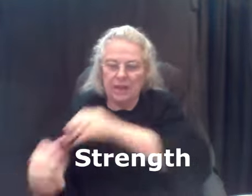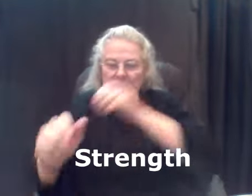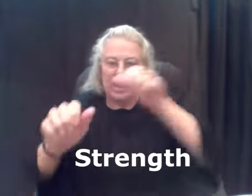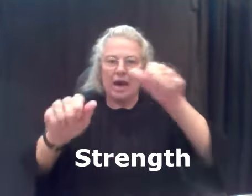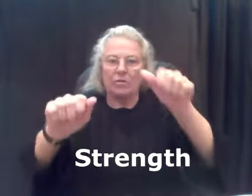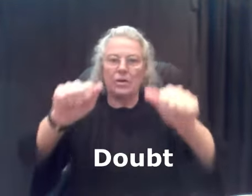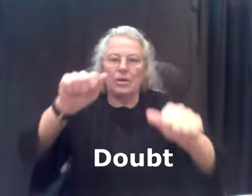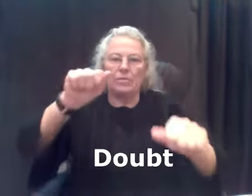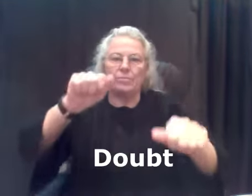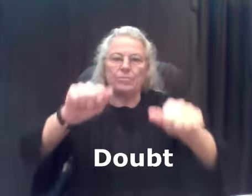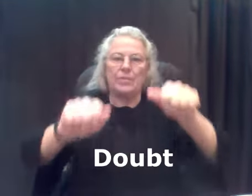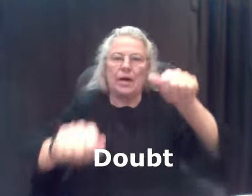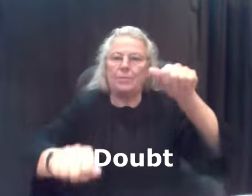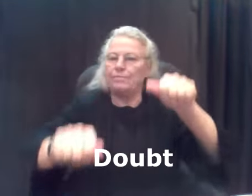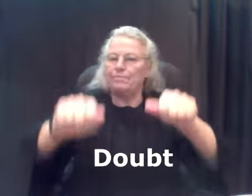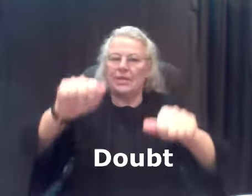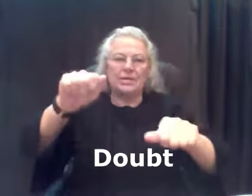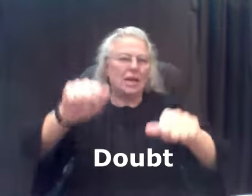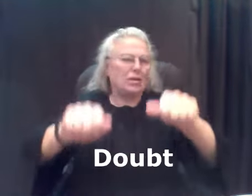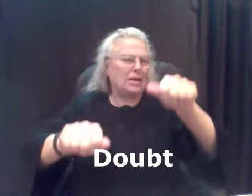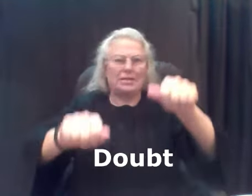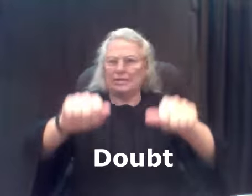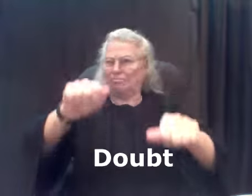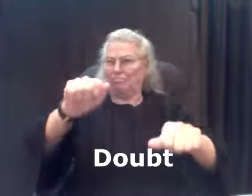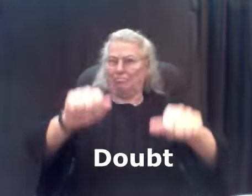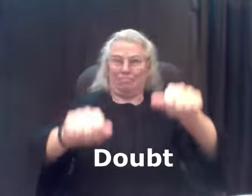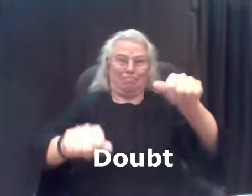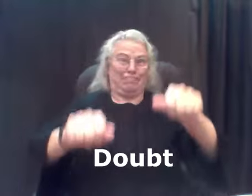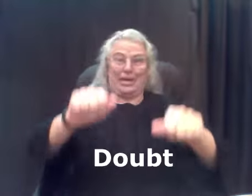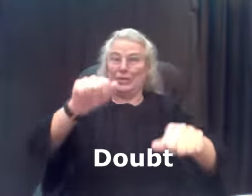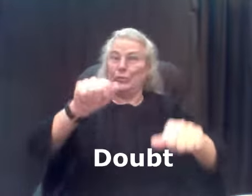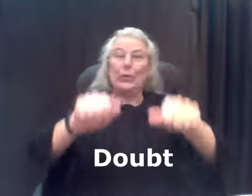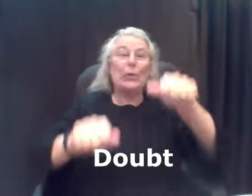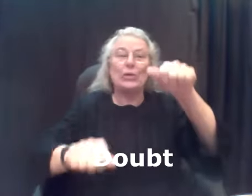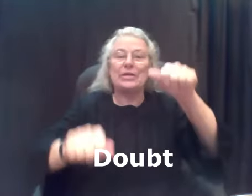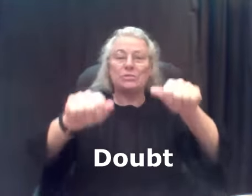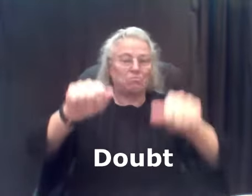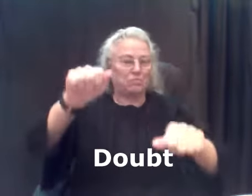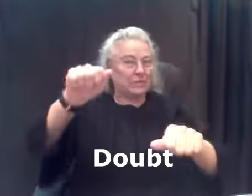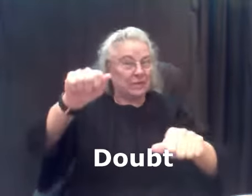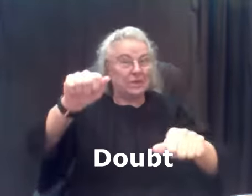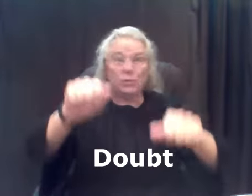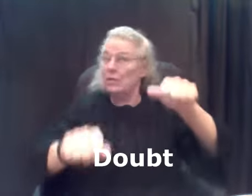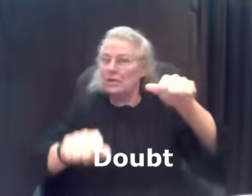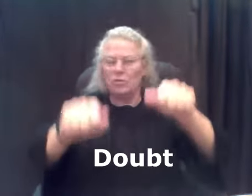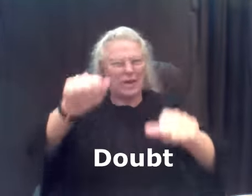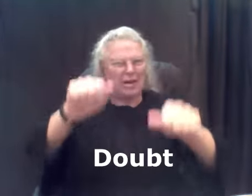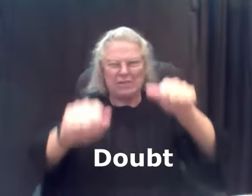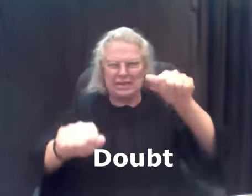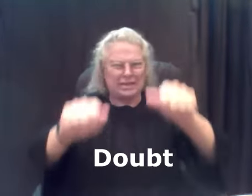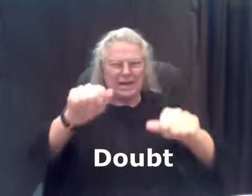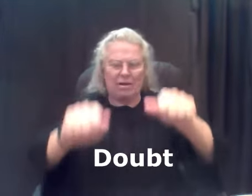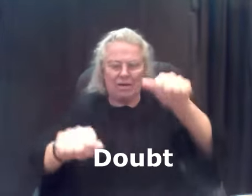Doubt. Up and down. I was like, I don't know. This one, I have a doubt in my